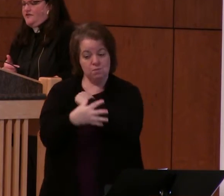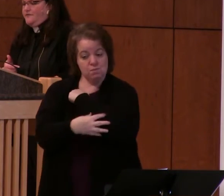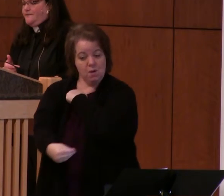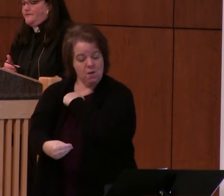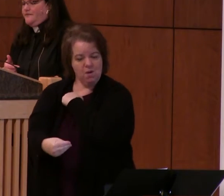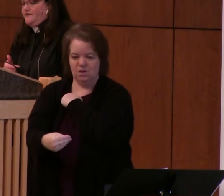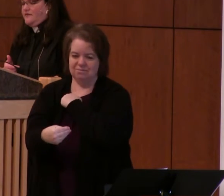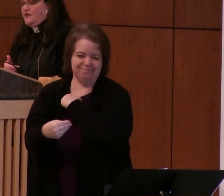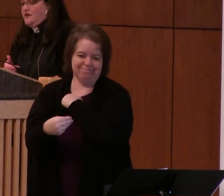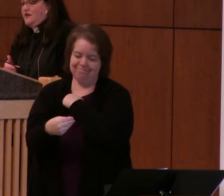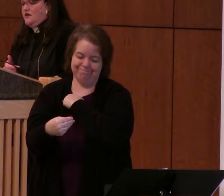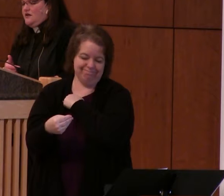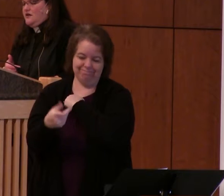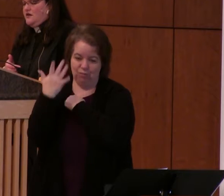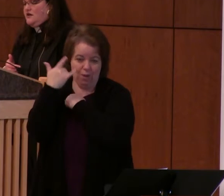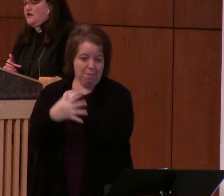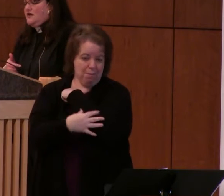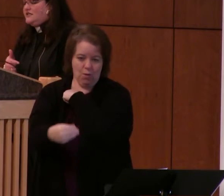God's favor.